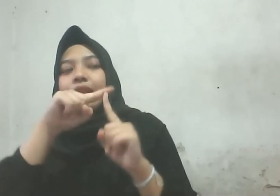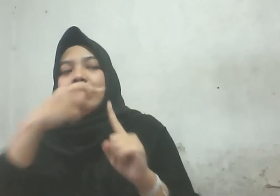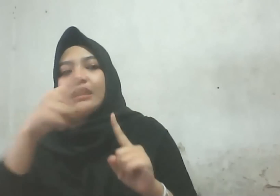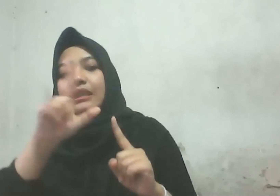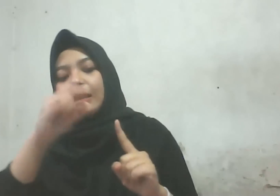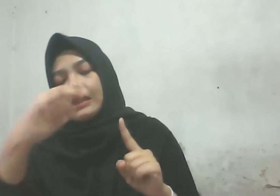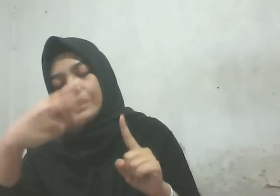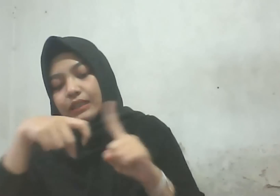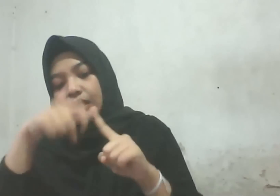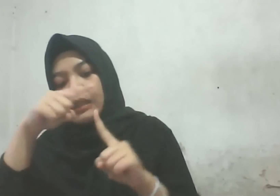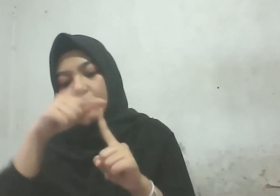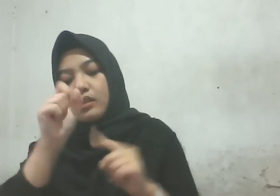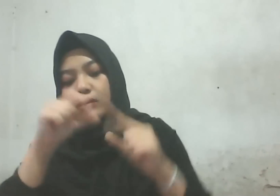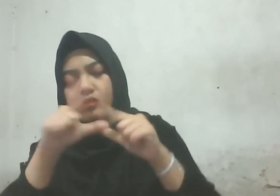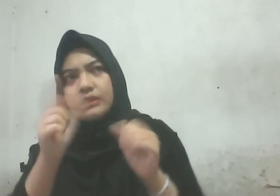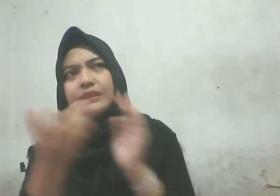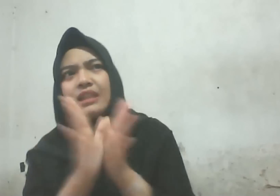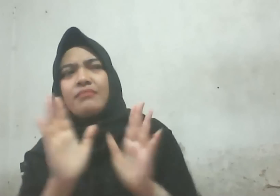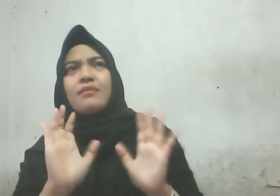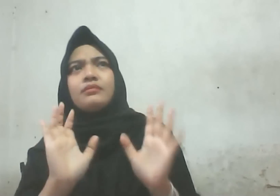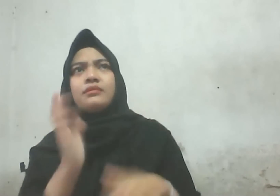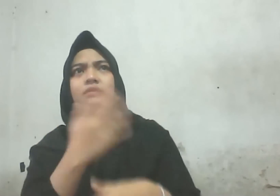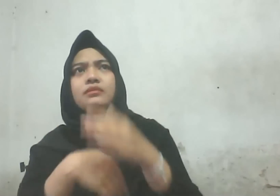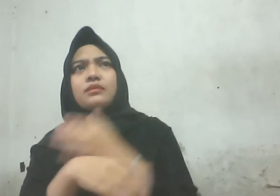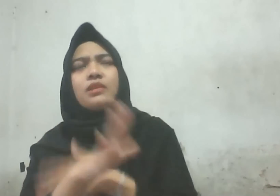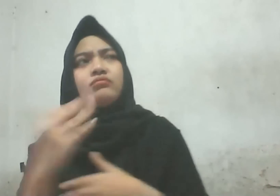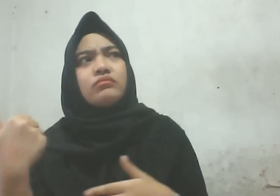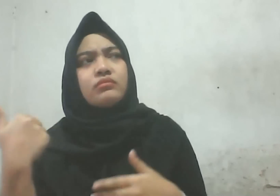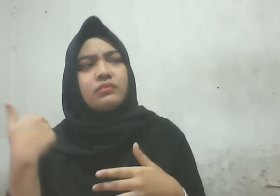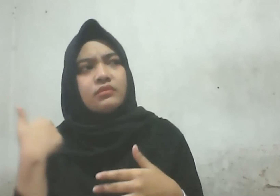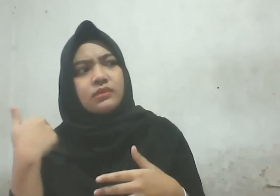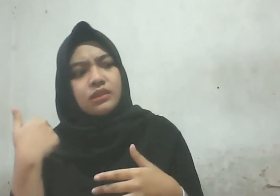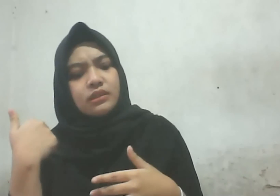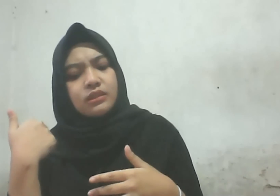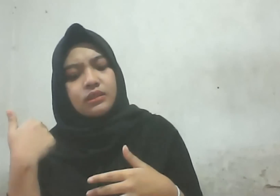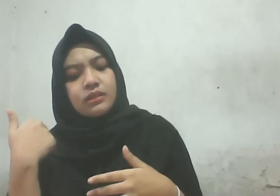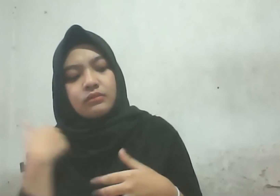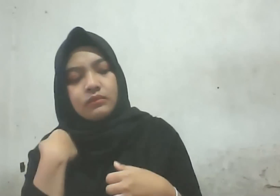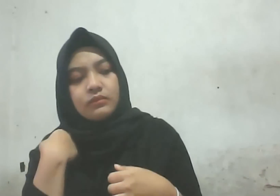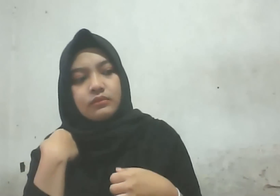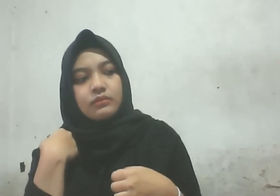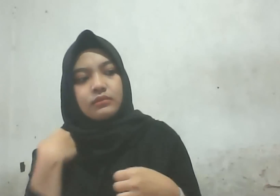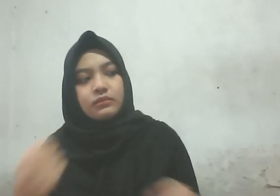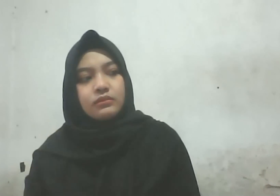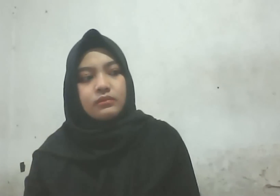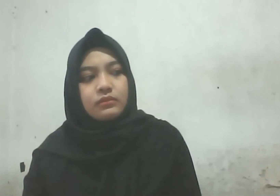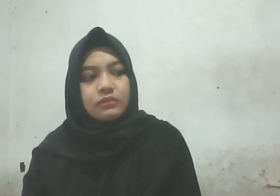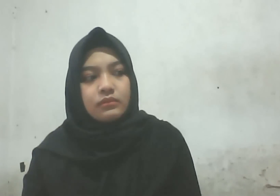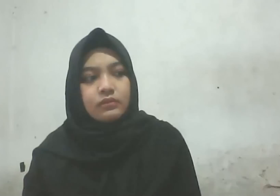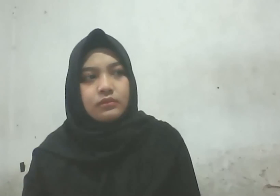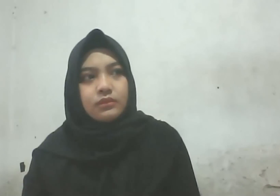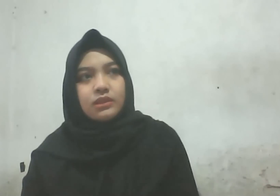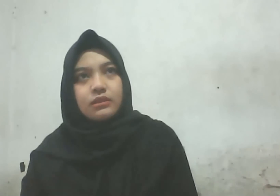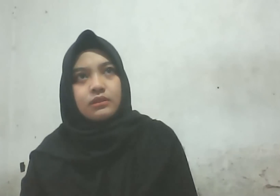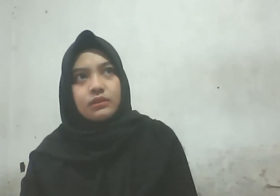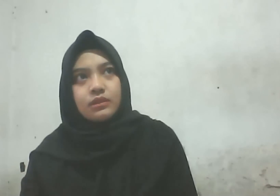say that, people with disability has been, you know, objected as a person to get interview,